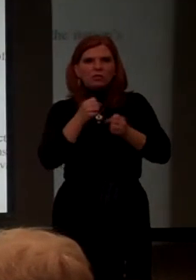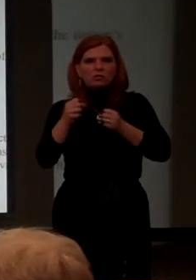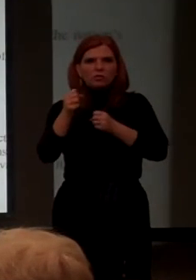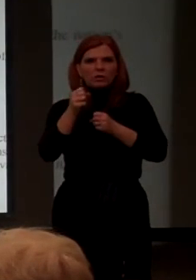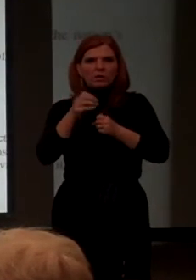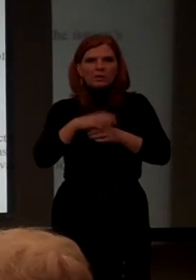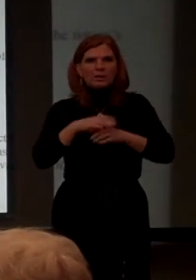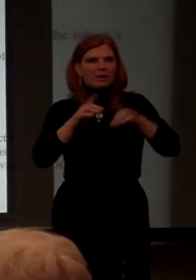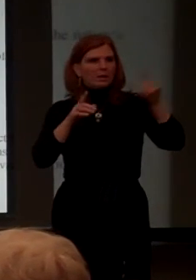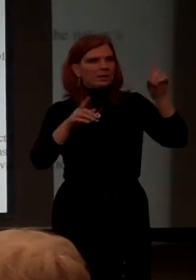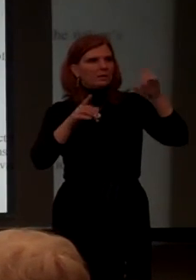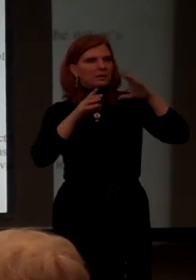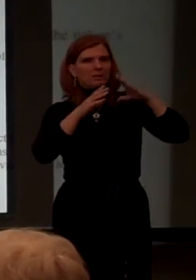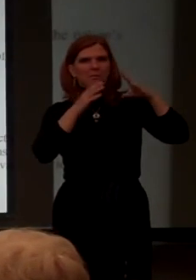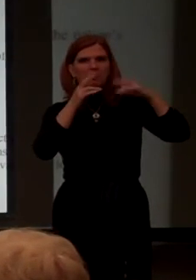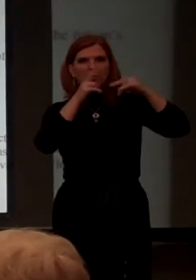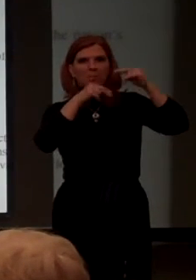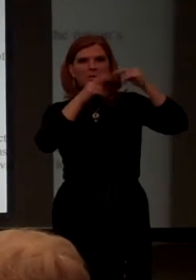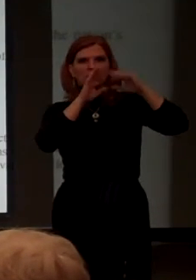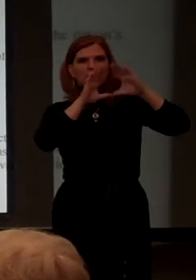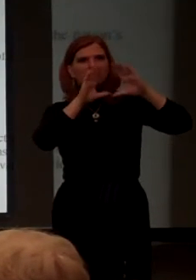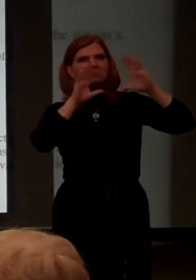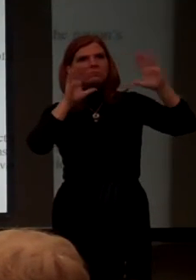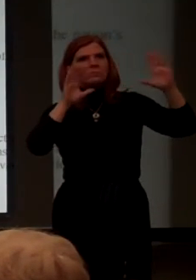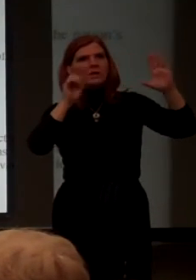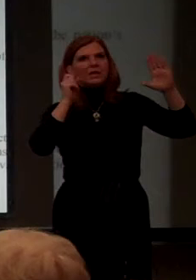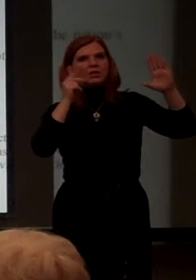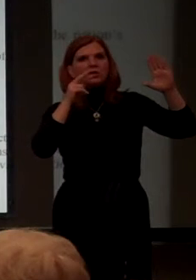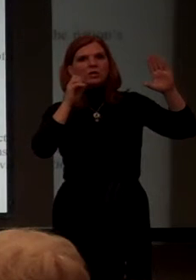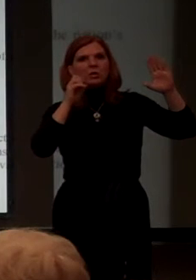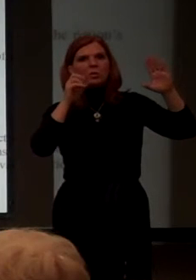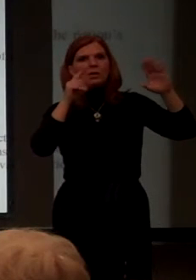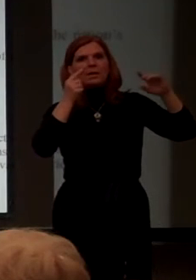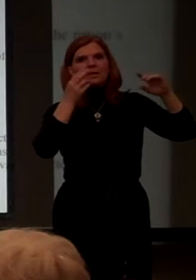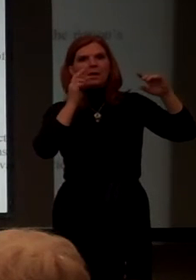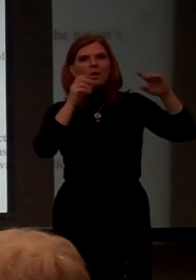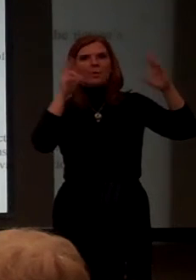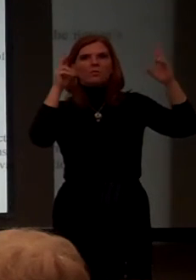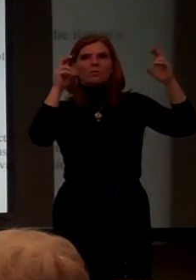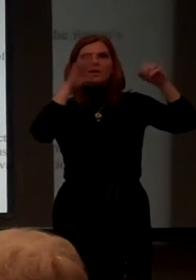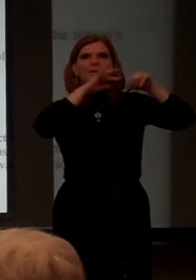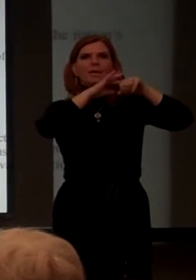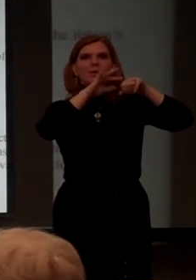and there's the building still there. It still says Stone Thomas. Empty.